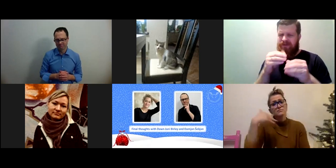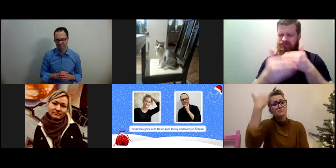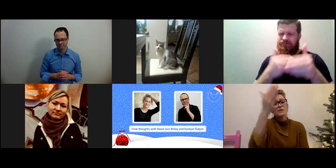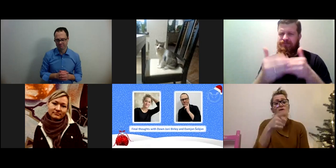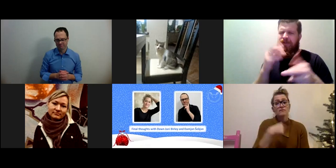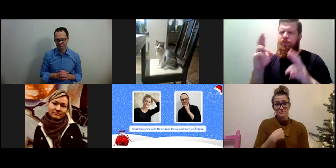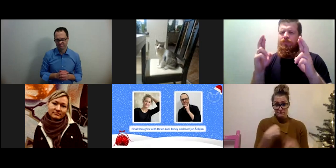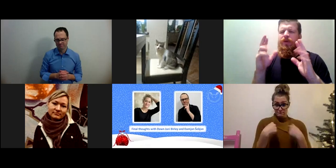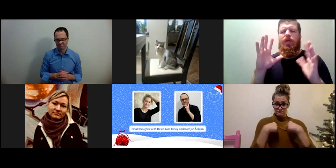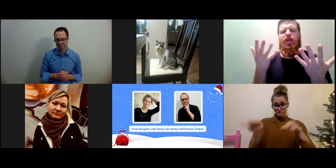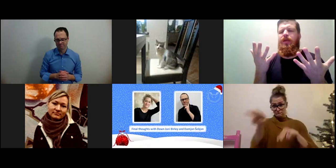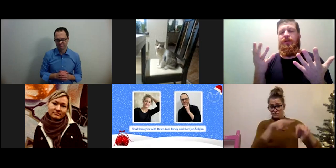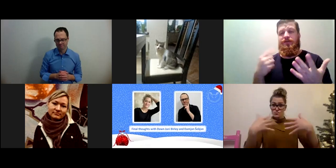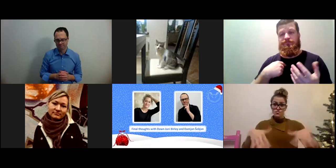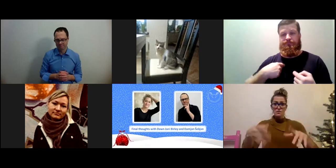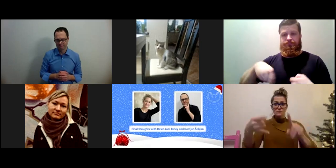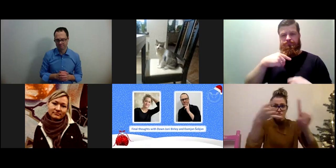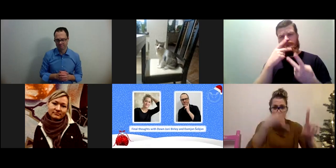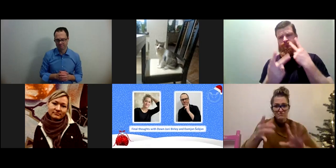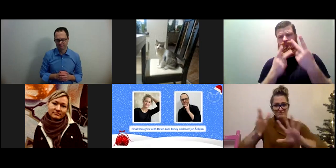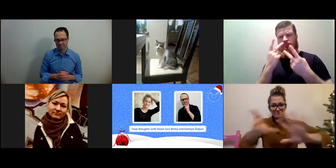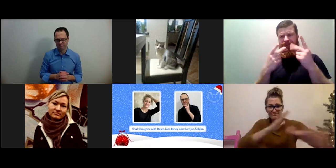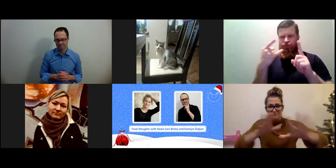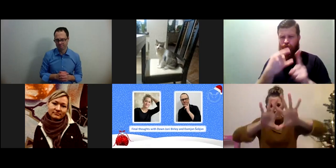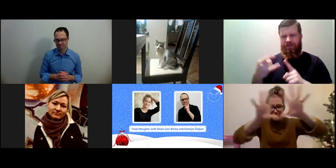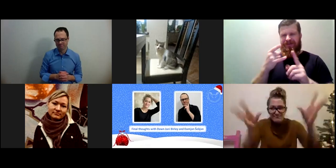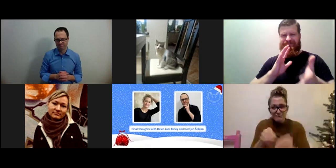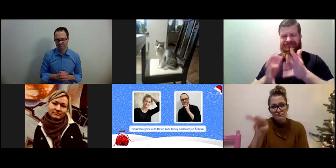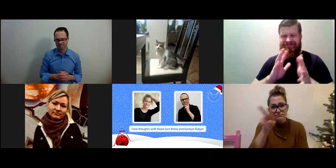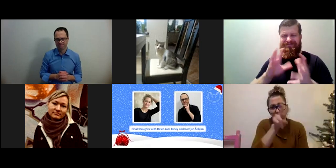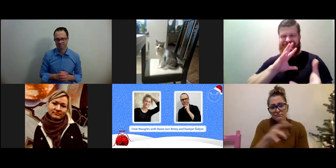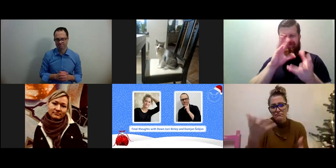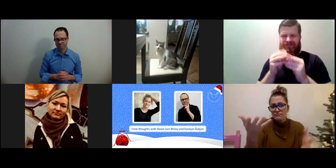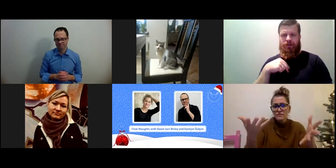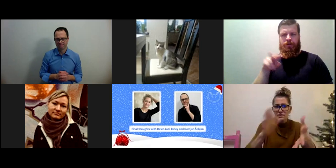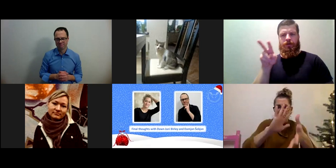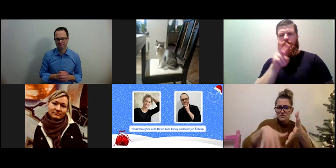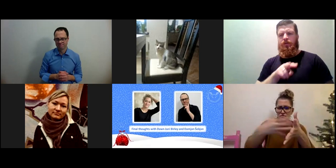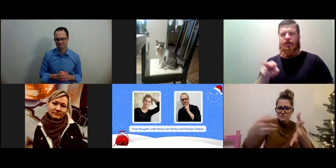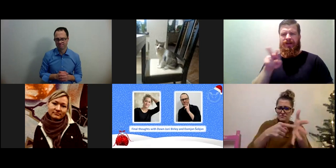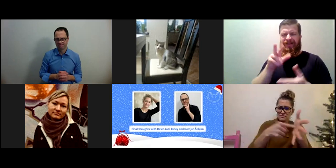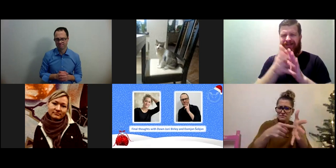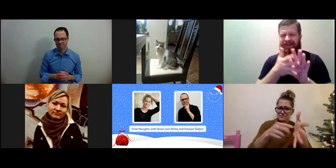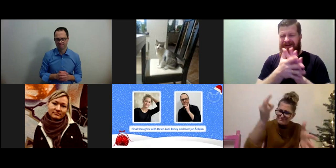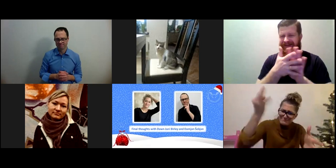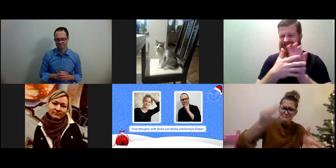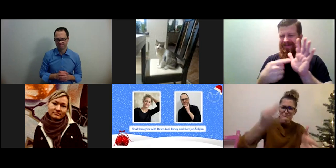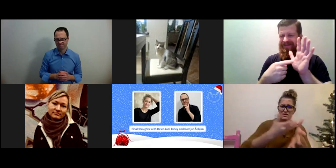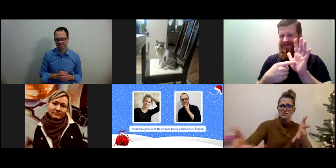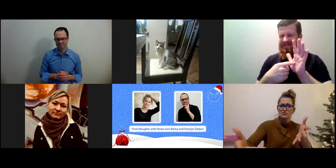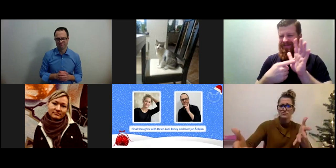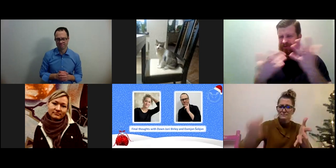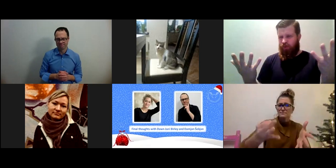about working from your heart. And now look where we are. If I see all of this happening on Zoom and all of the different languages,